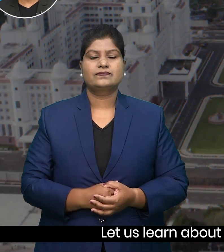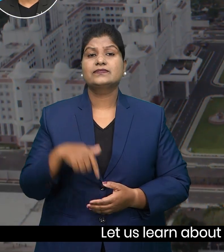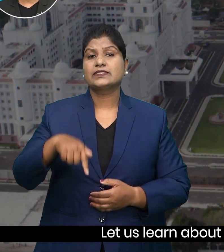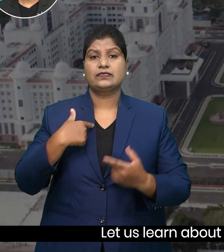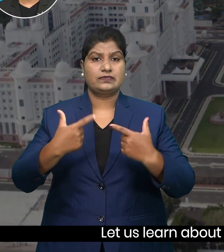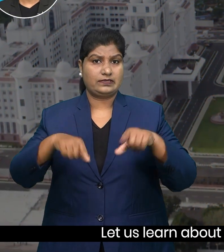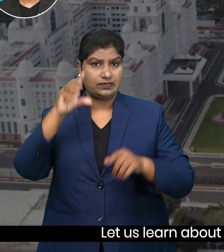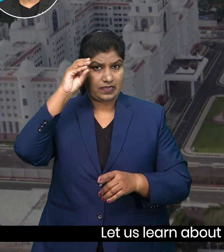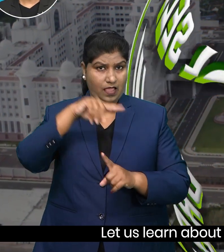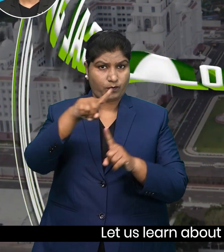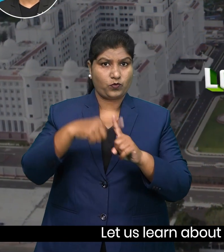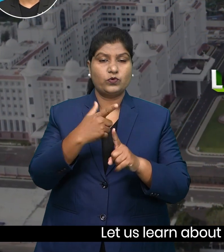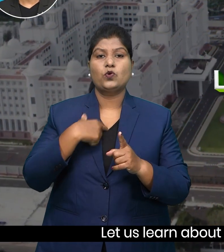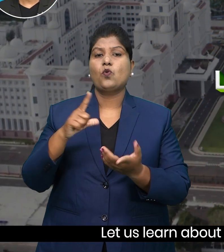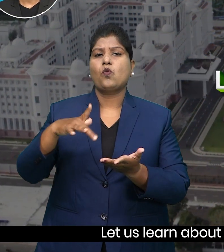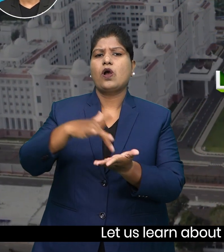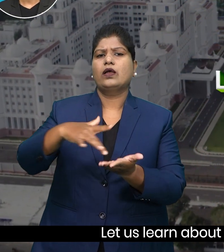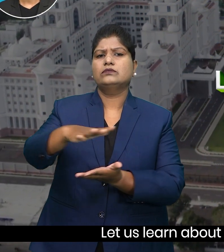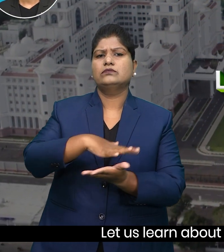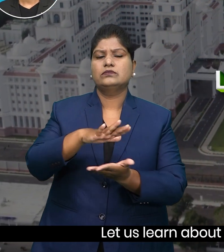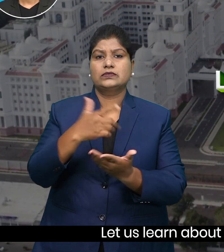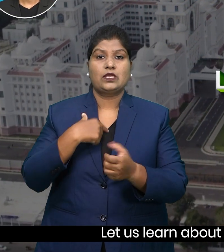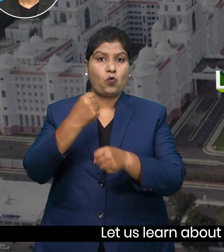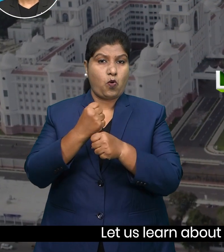Let us learn about the local self-government